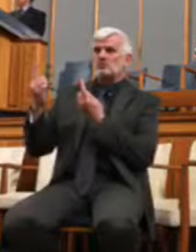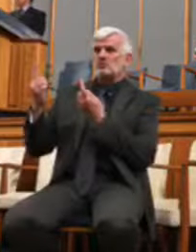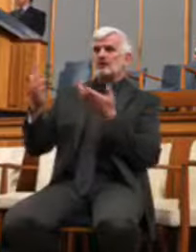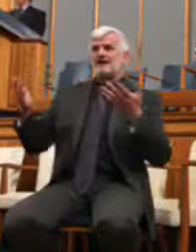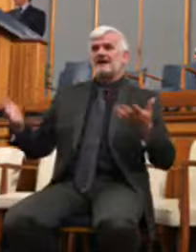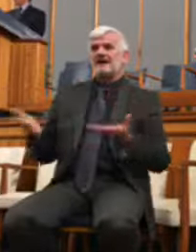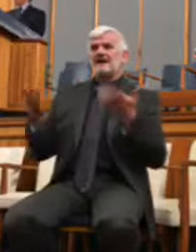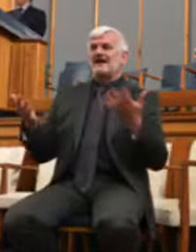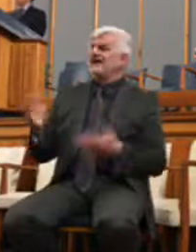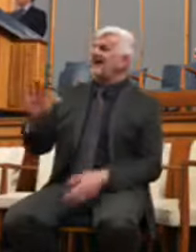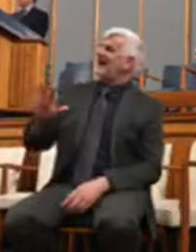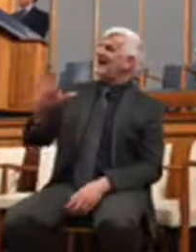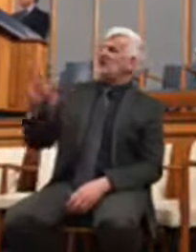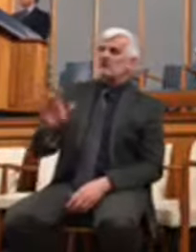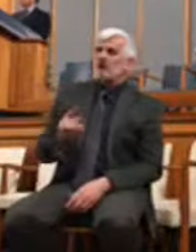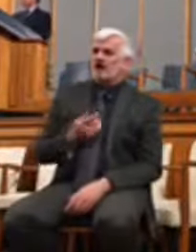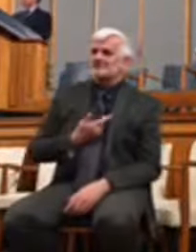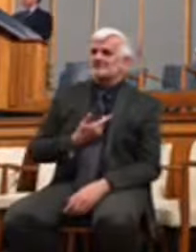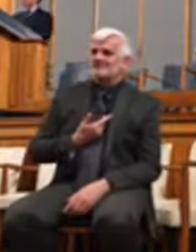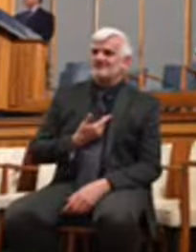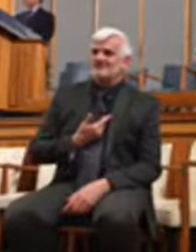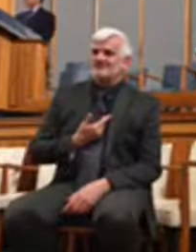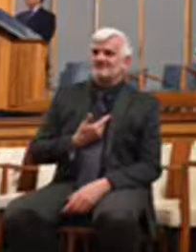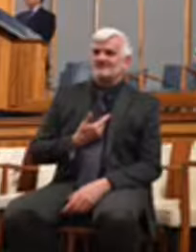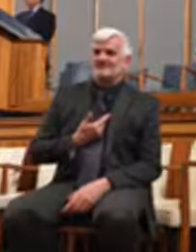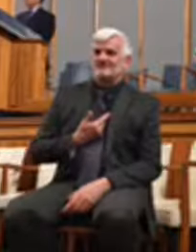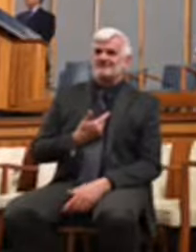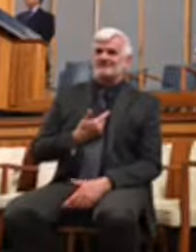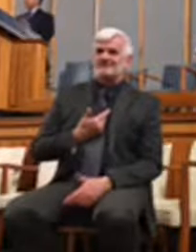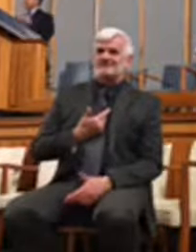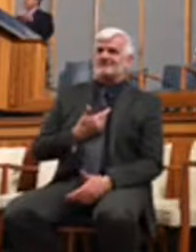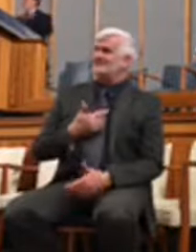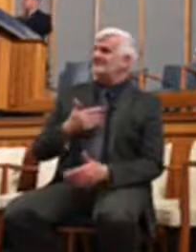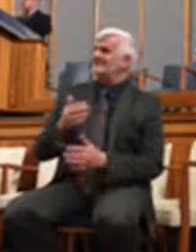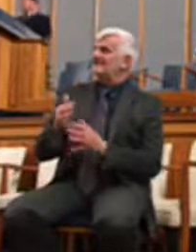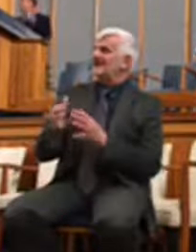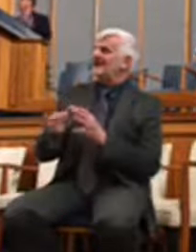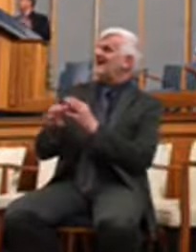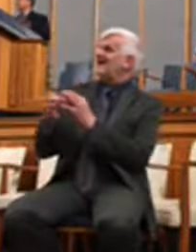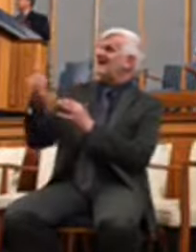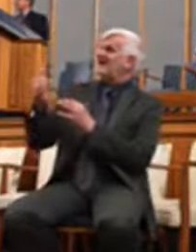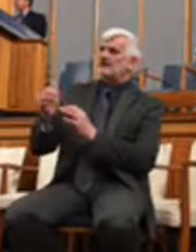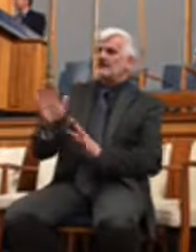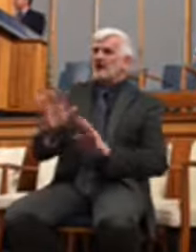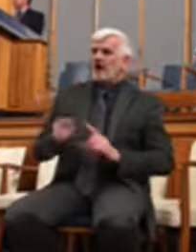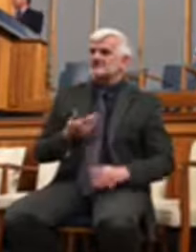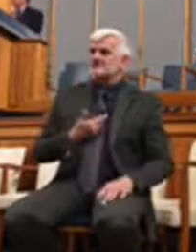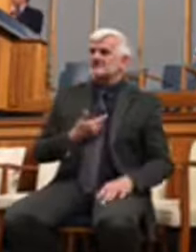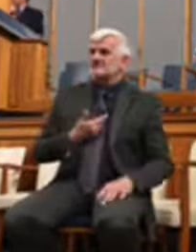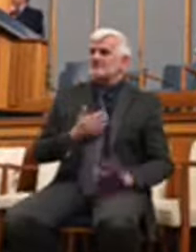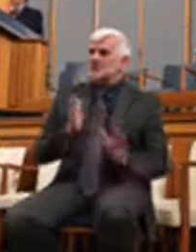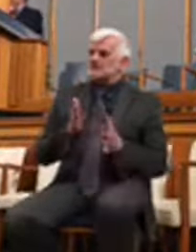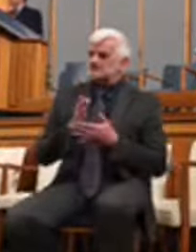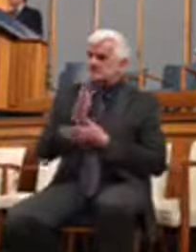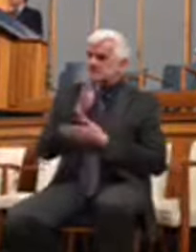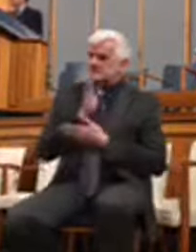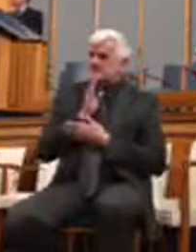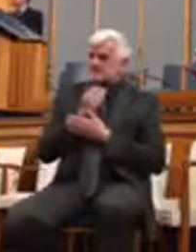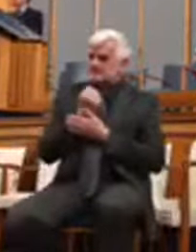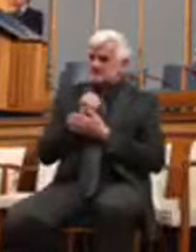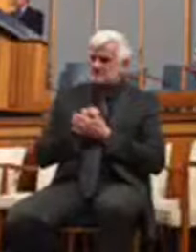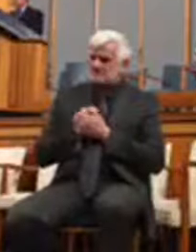I cannot fellowship with him in a flippant and volatile mind. I have to be serious about